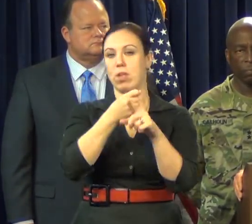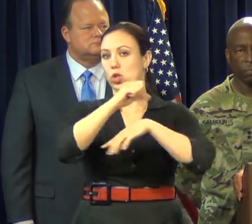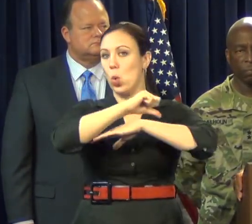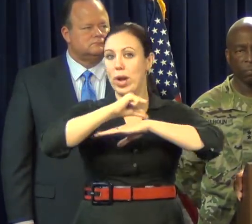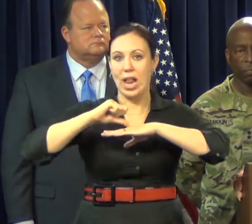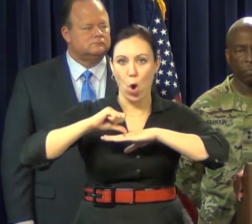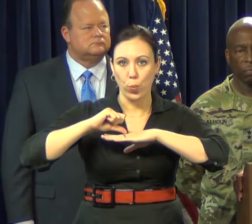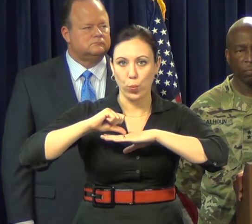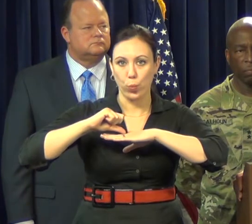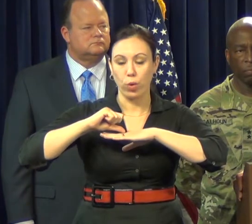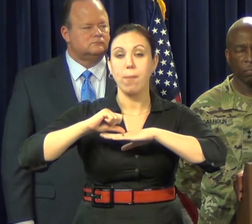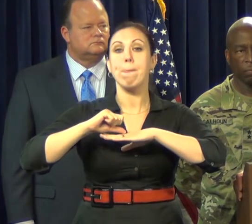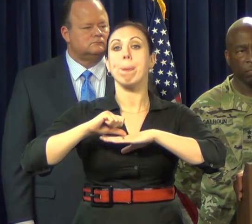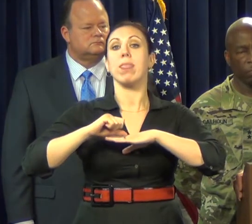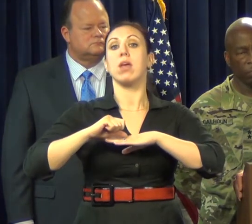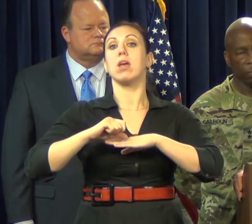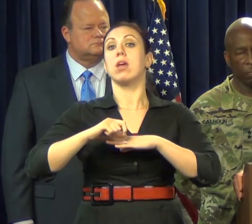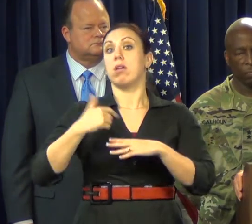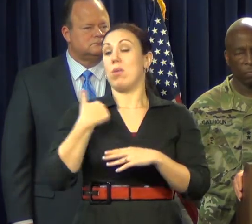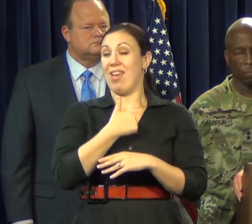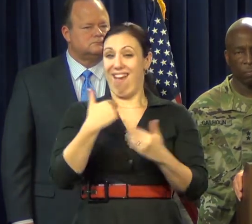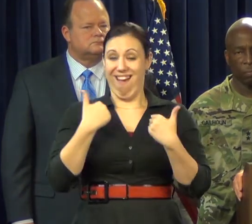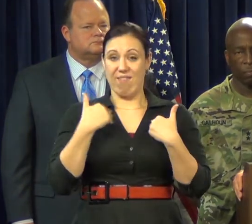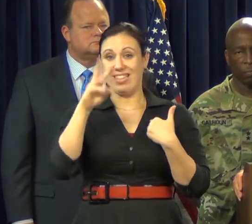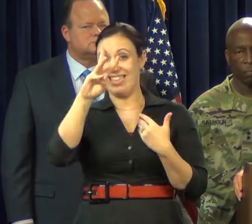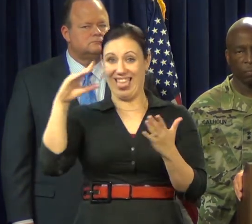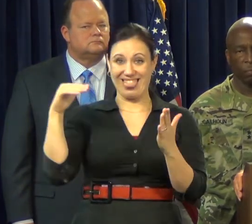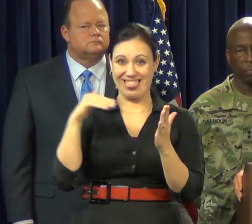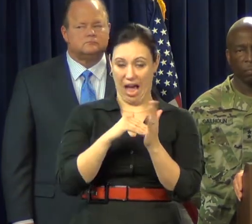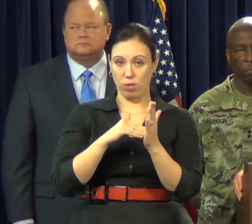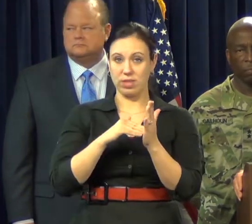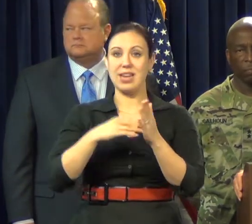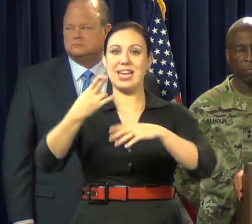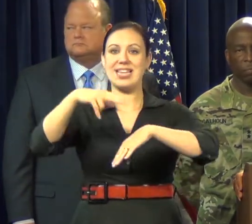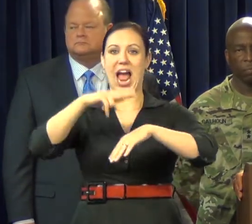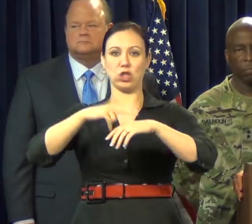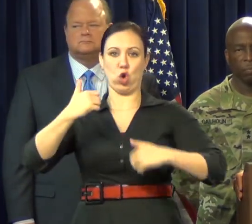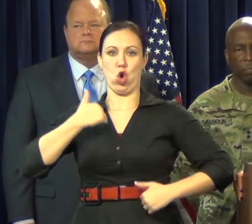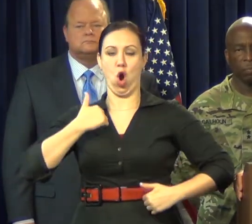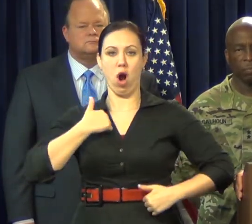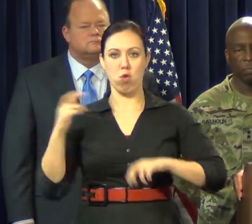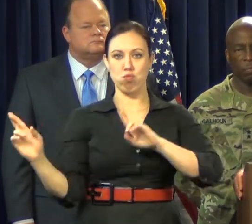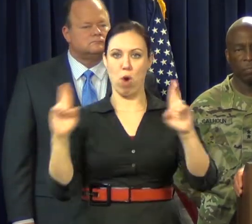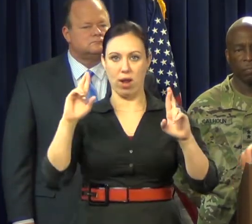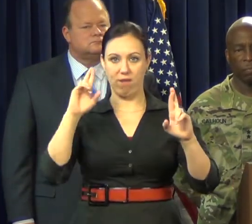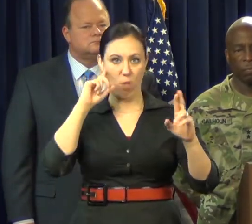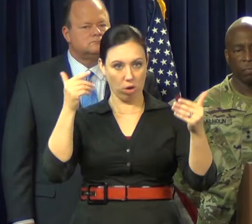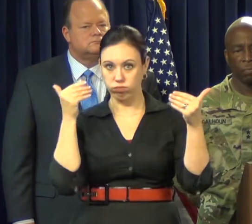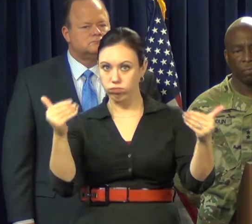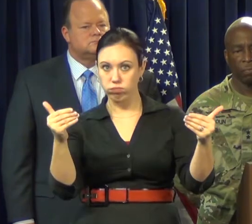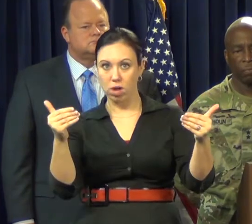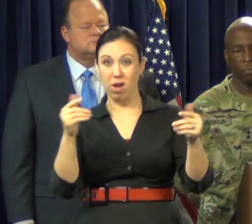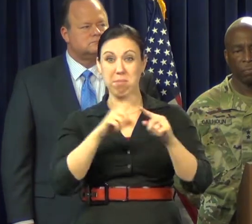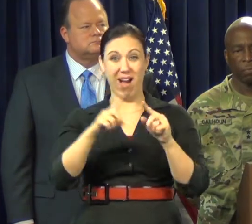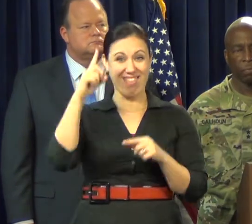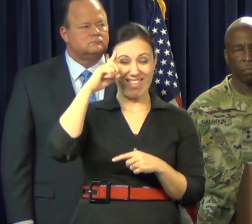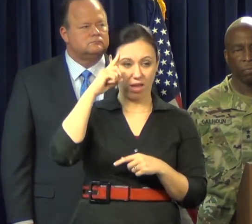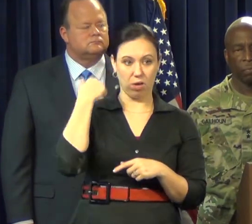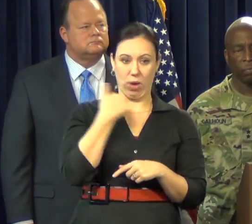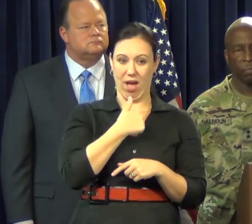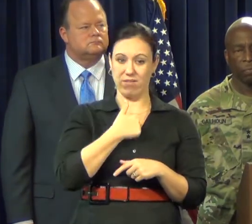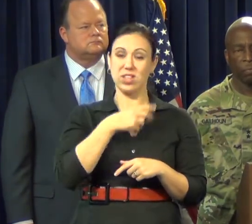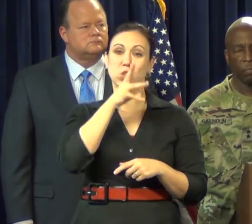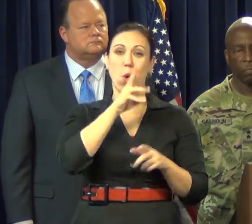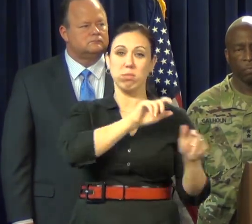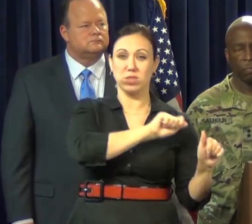tornado. We have 6,000 members of our National Guard ready to be mobilized. But just think, we're going to have storm surge,